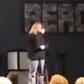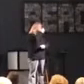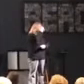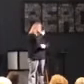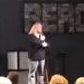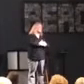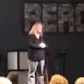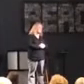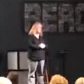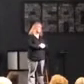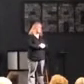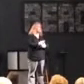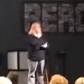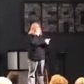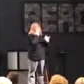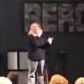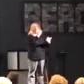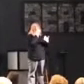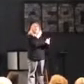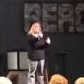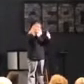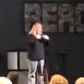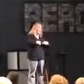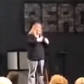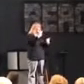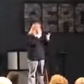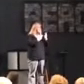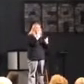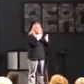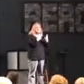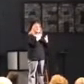We appreciate your visits and hugs.